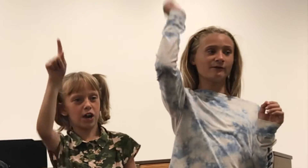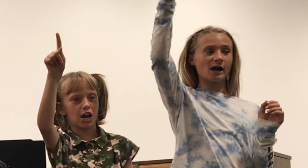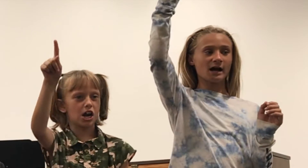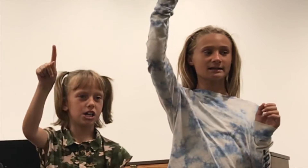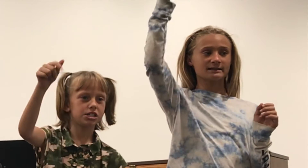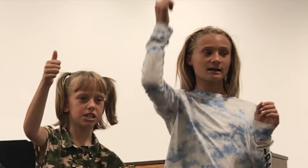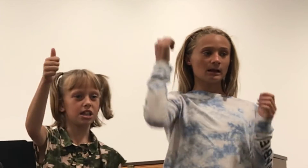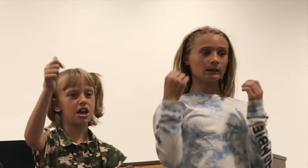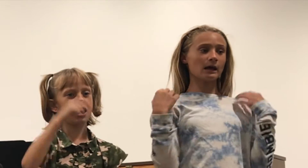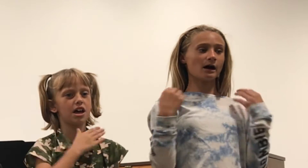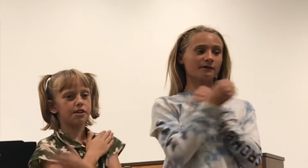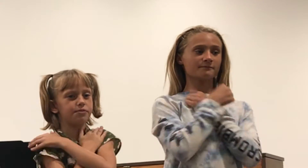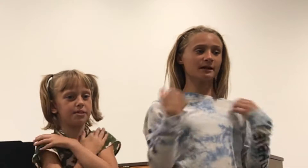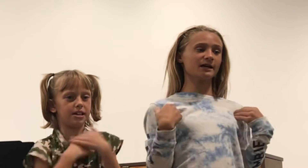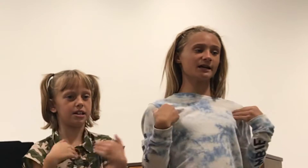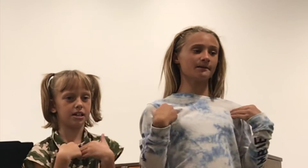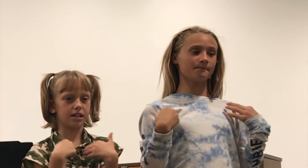first loved me.